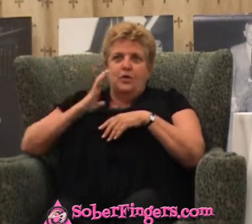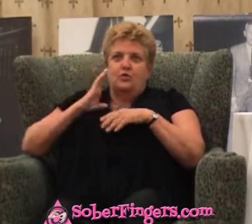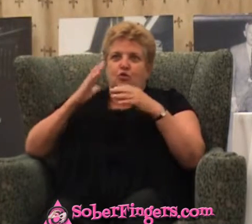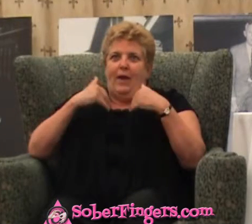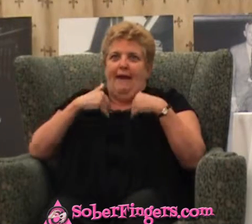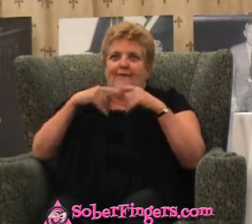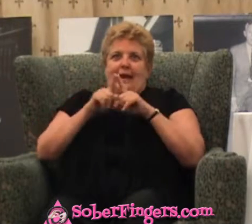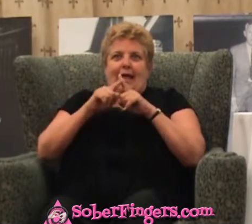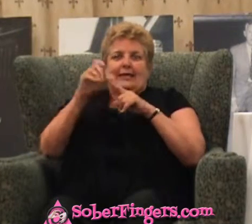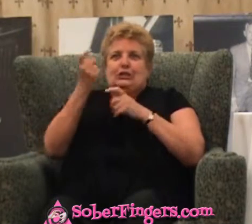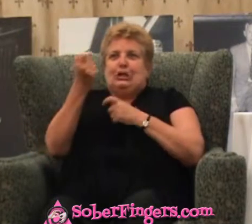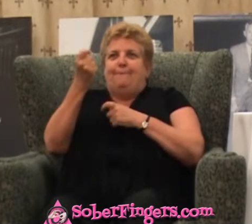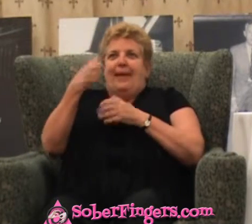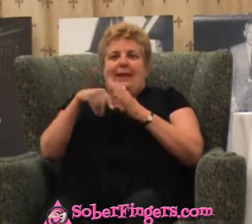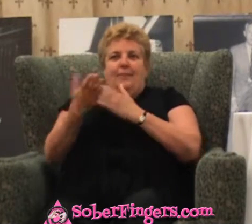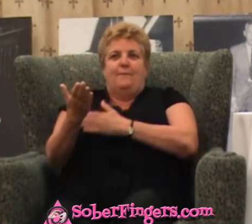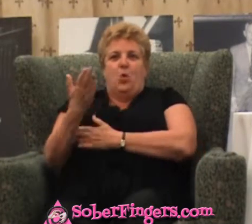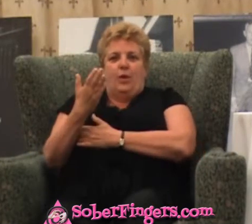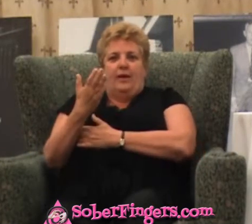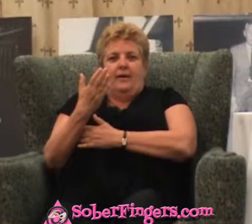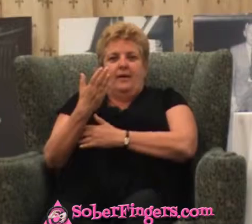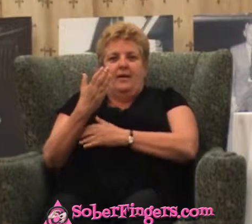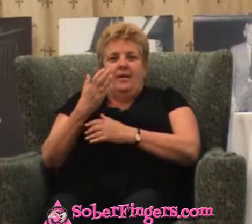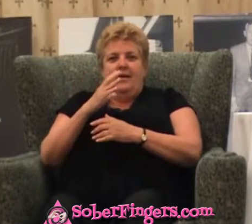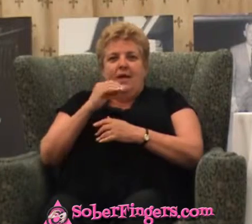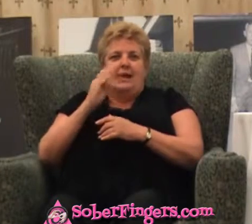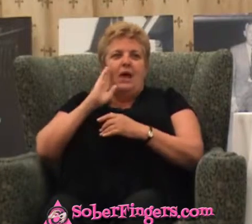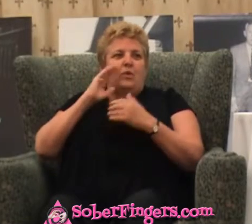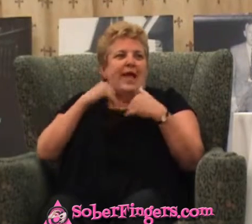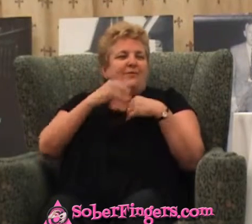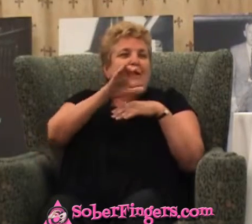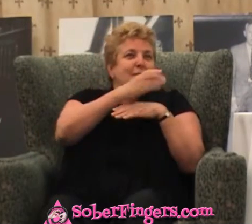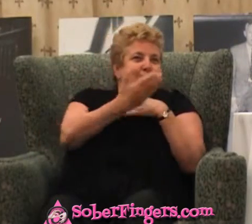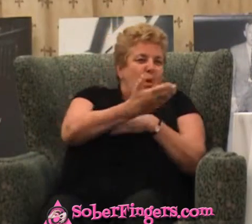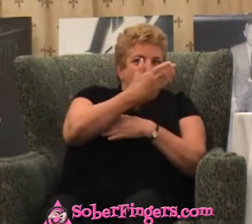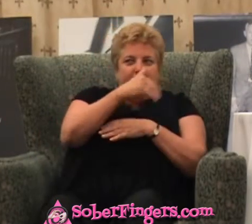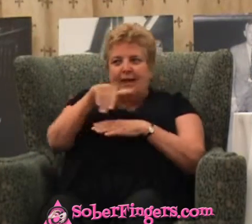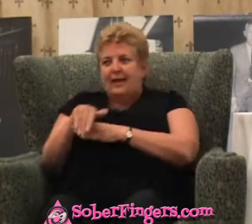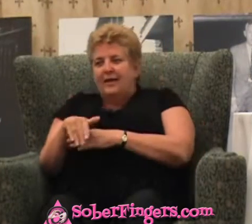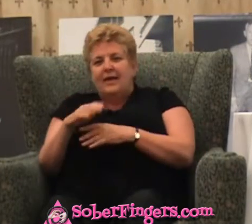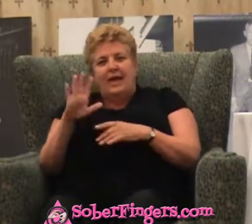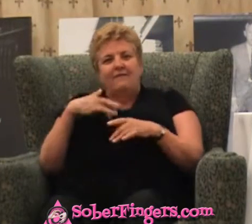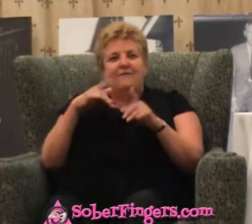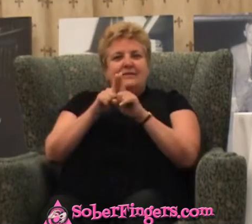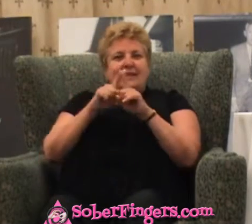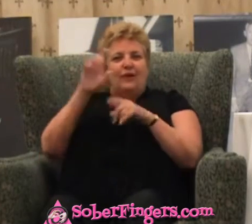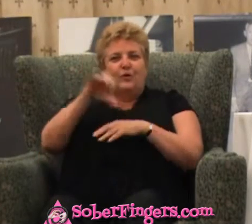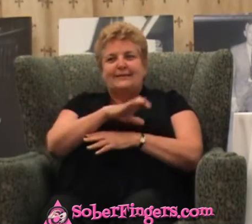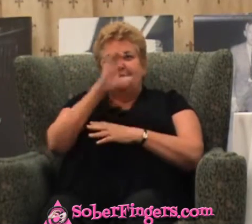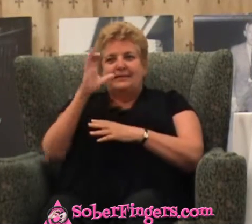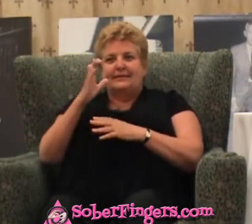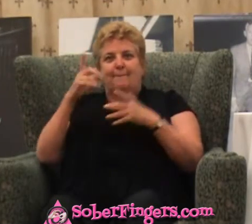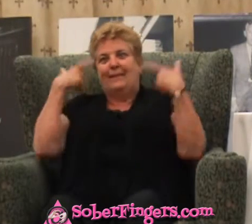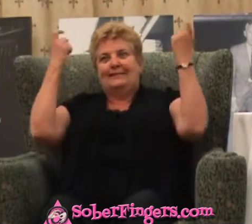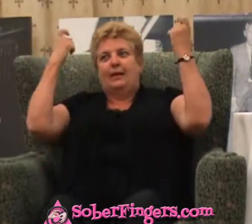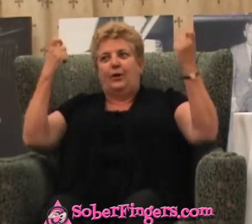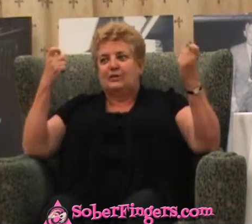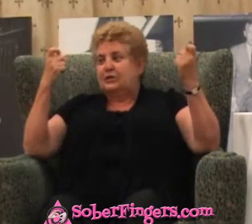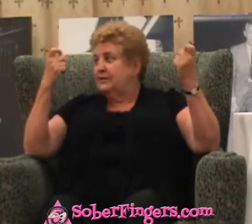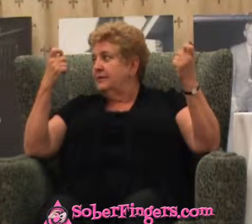airport waiting for the flight, and I'm having my favorite chocolate, and it feels like Christmas. You know, it's a big celebration. And this time I